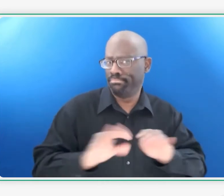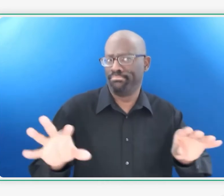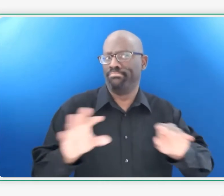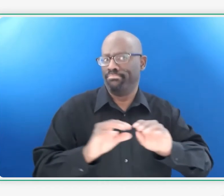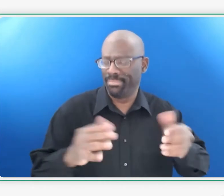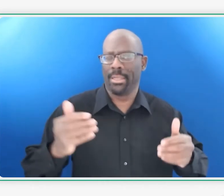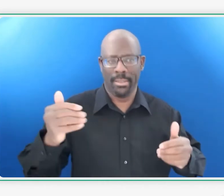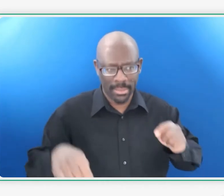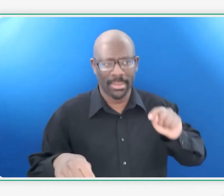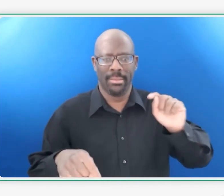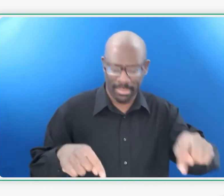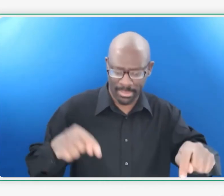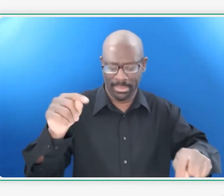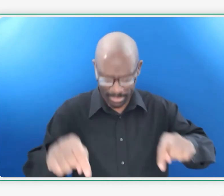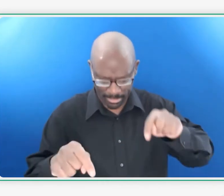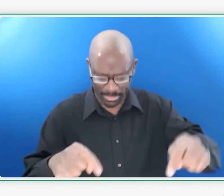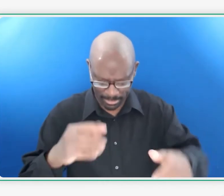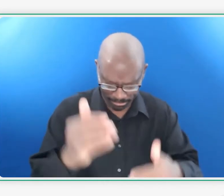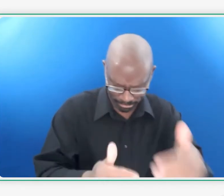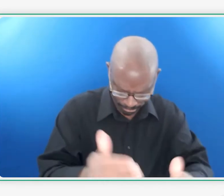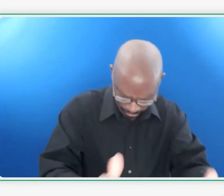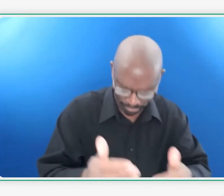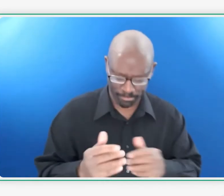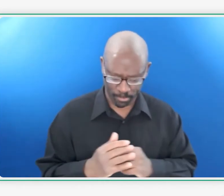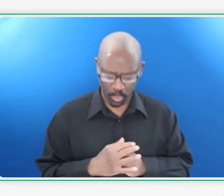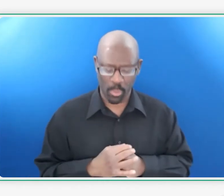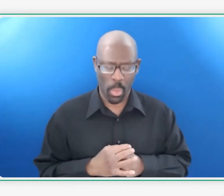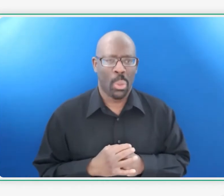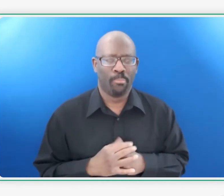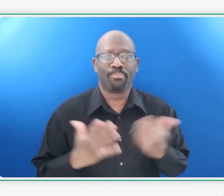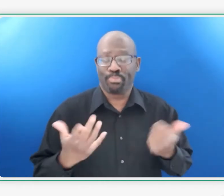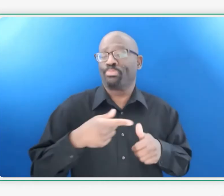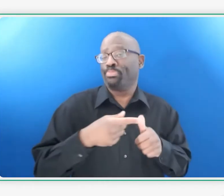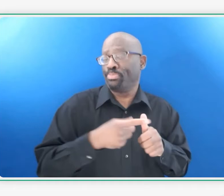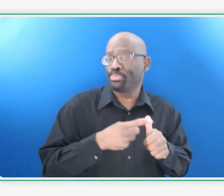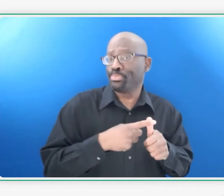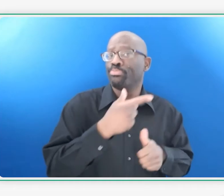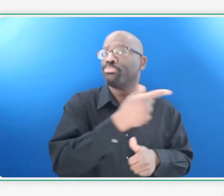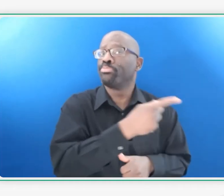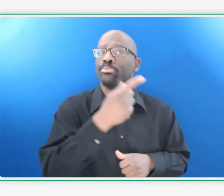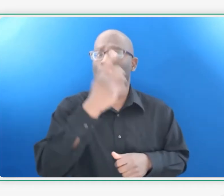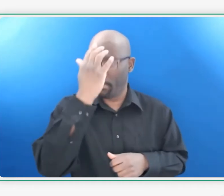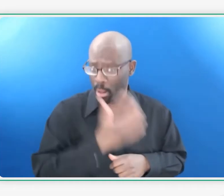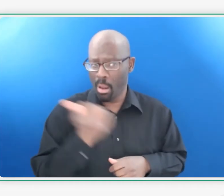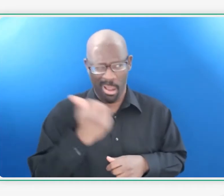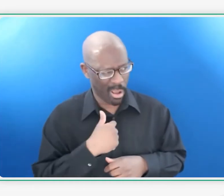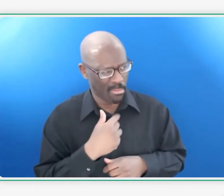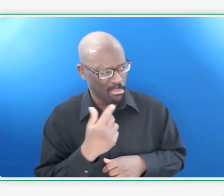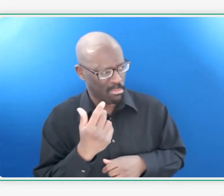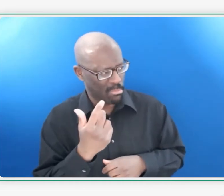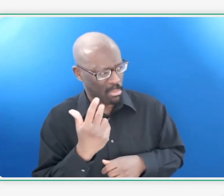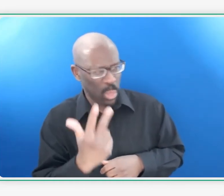One is the vaccine has started the rollout process, and it's hitting places all over the country and the world.